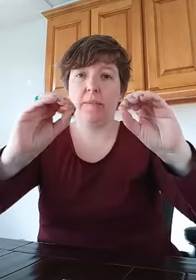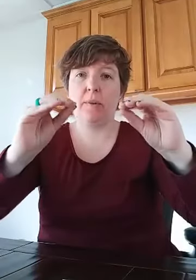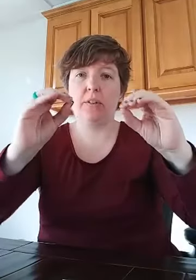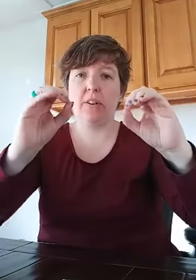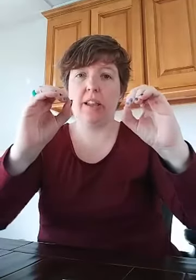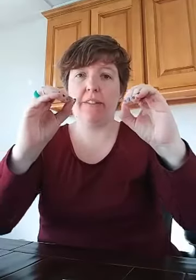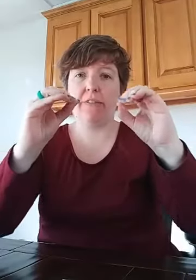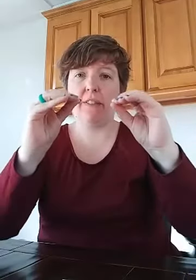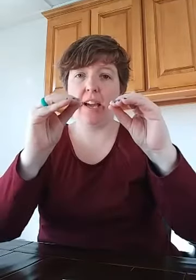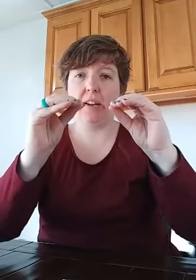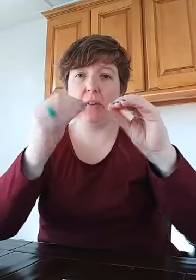Numbers are like flat O's